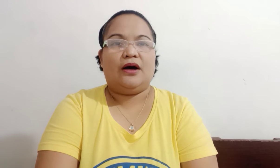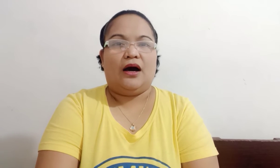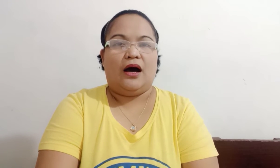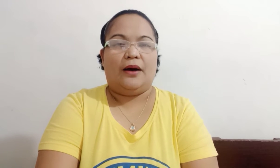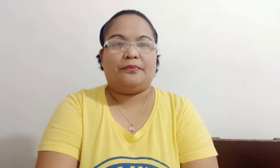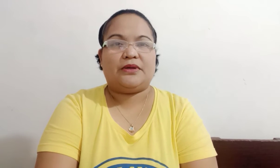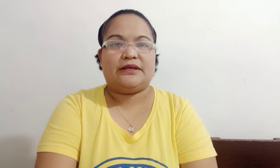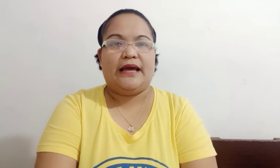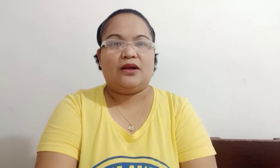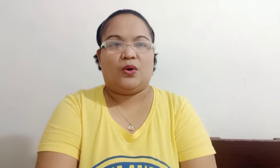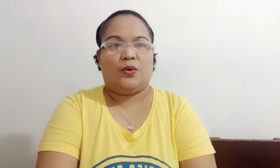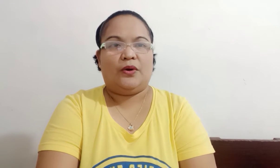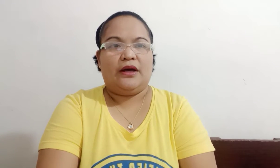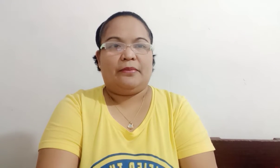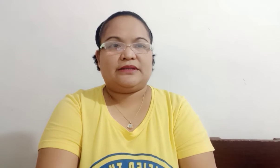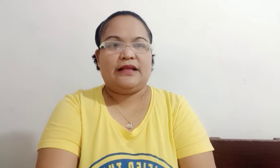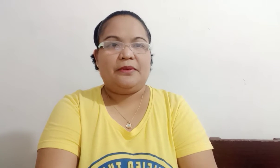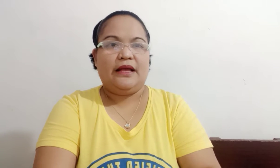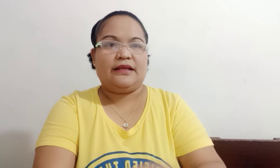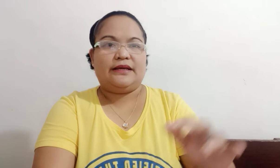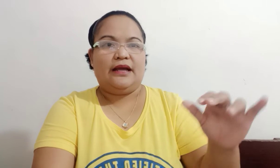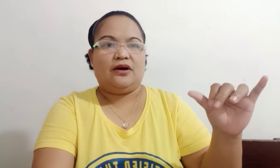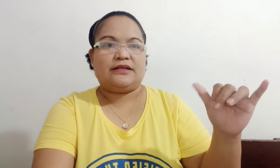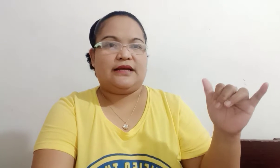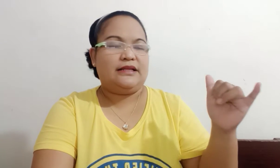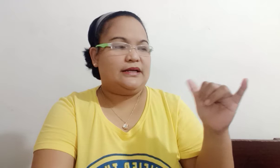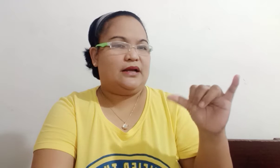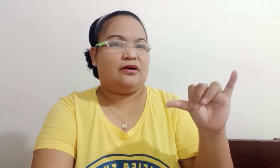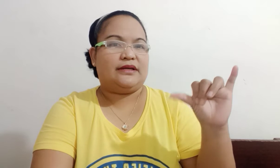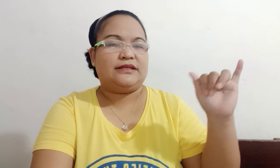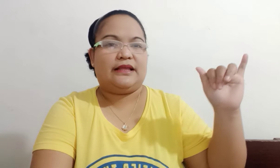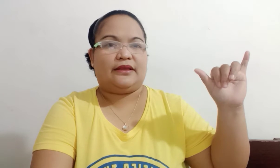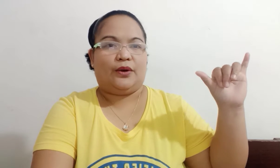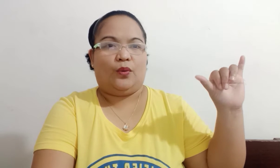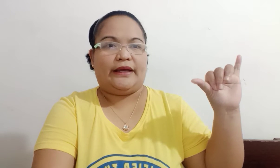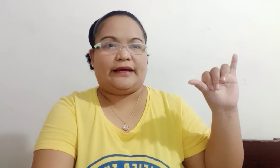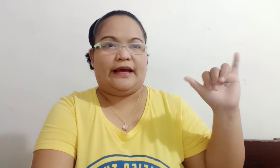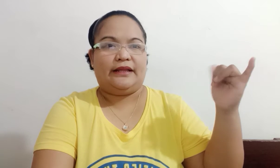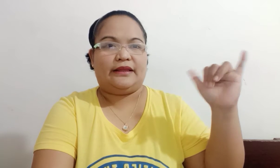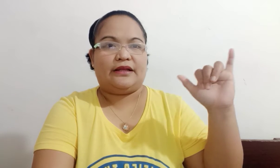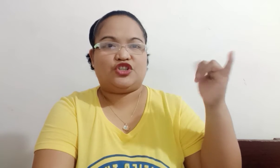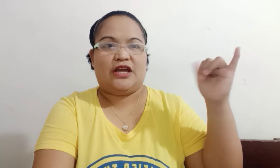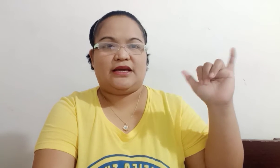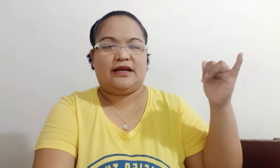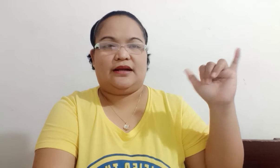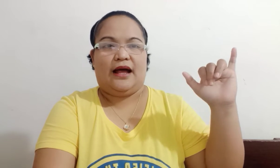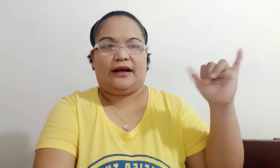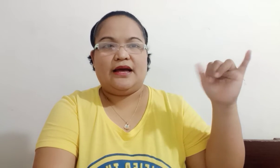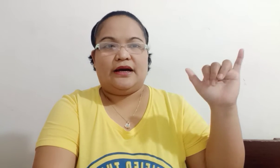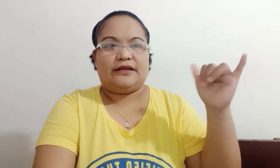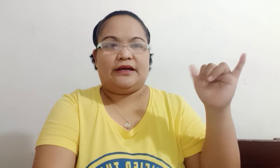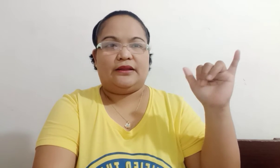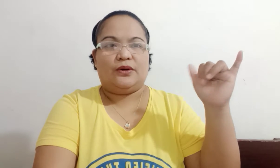yellow. Pag sinabi natin yellow, ang sign ng yellow is letter Y again and then shaking lang. Yellow.